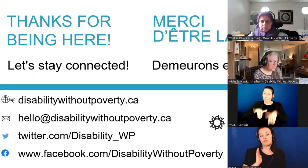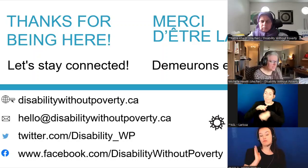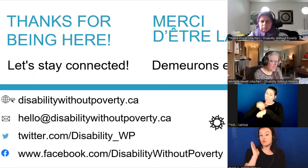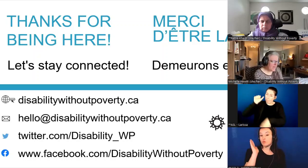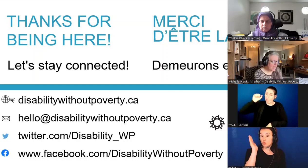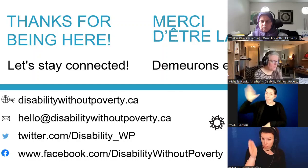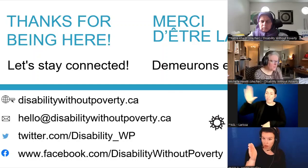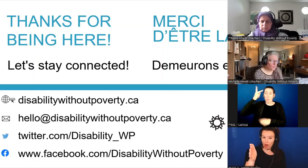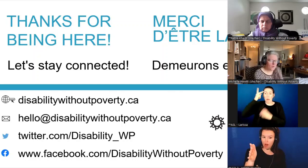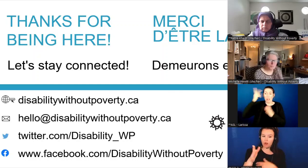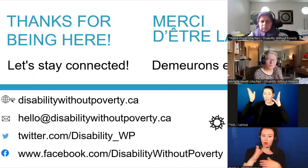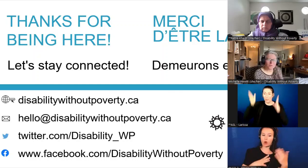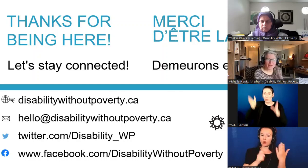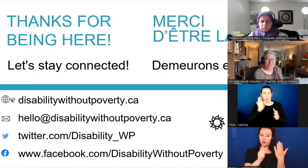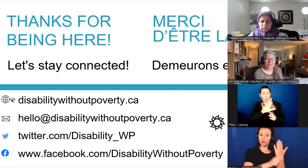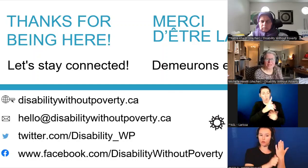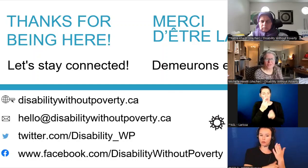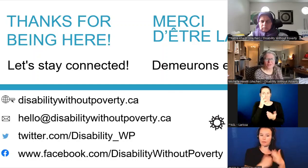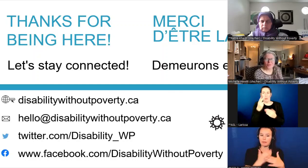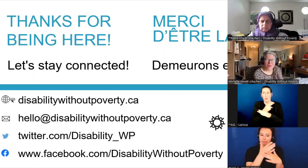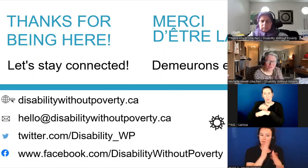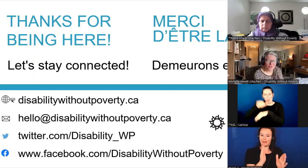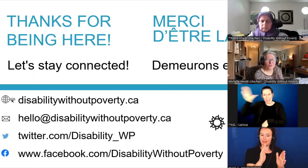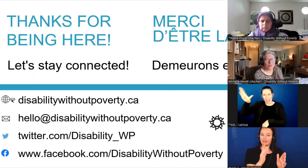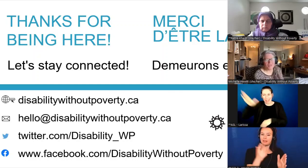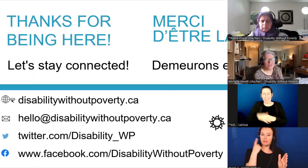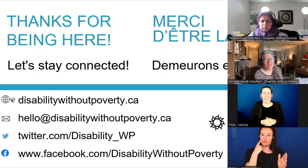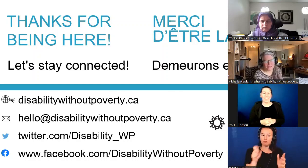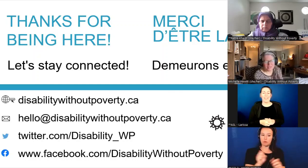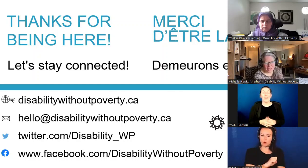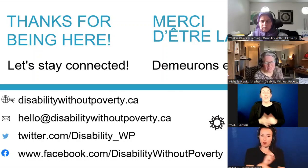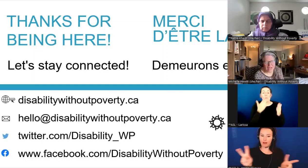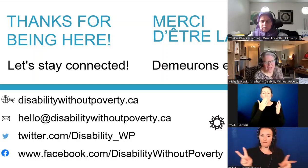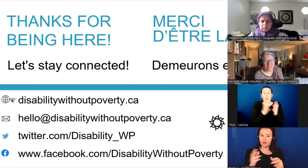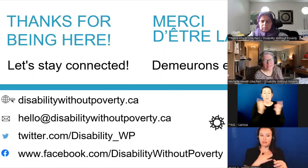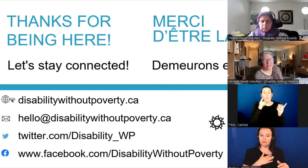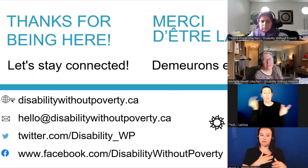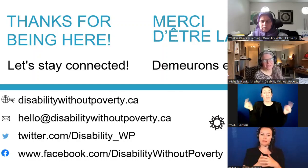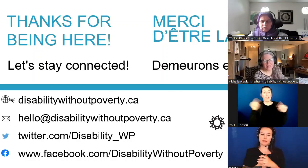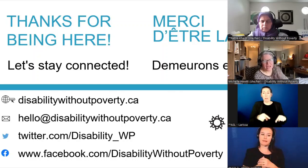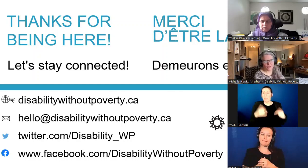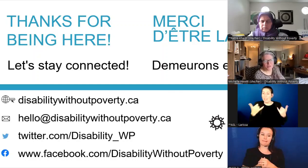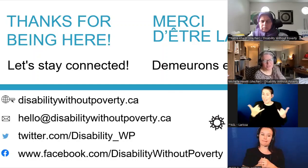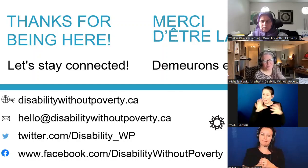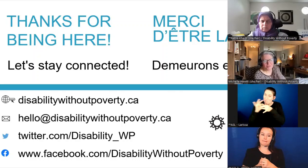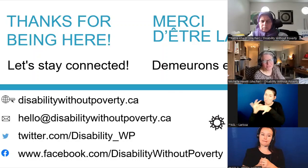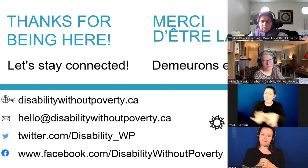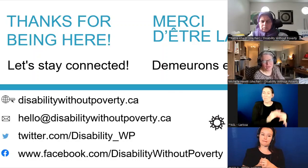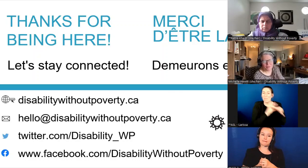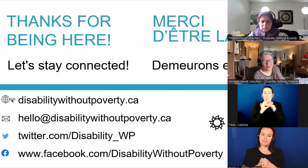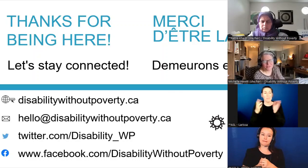And we would like to say to you, thank you for being here. Stay connected. Sign up at